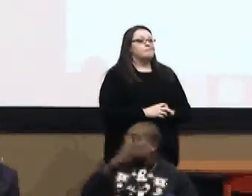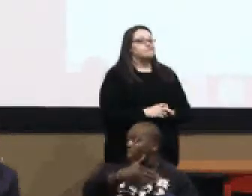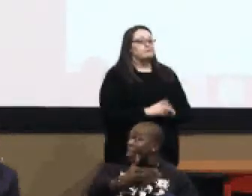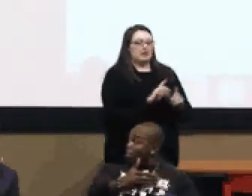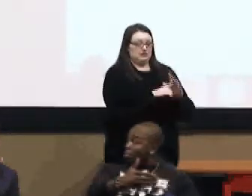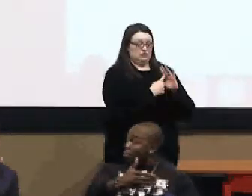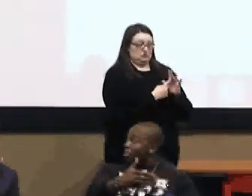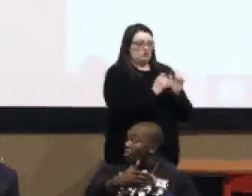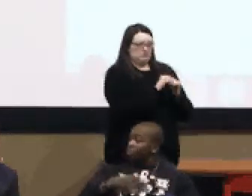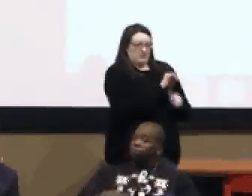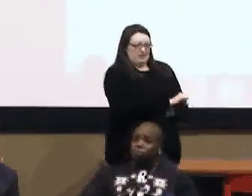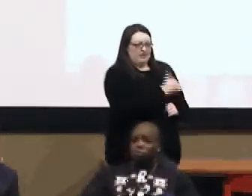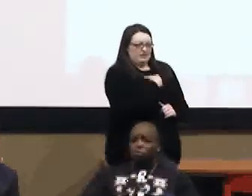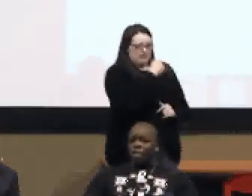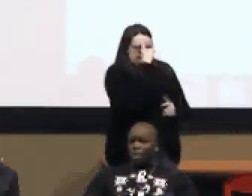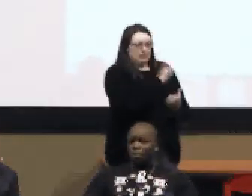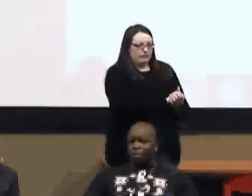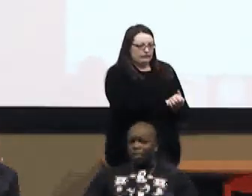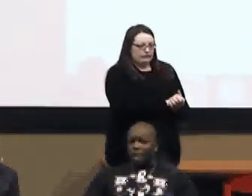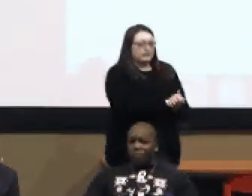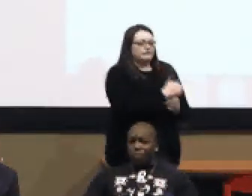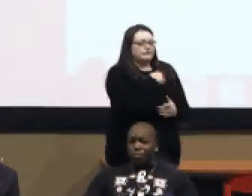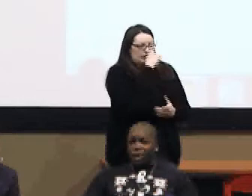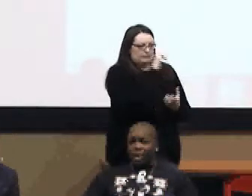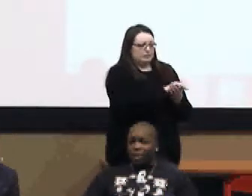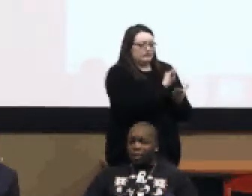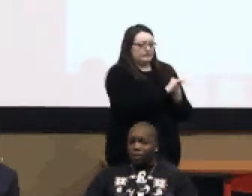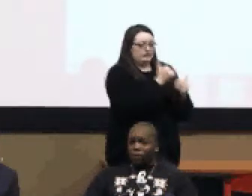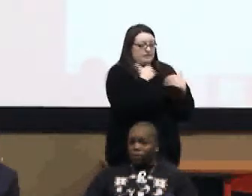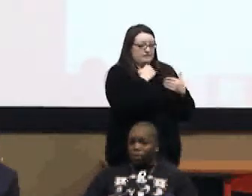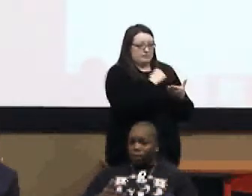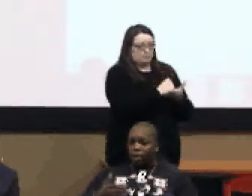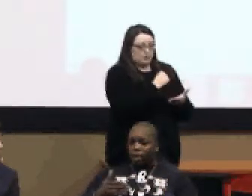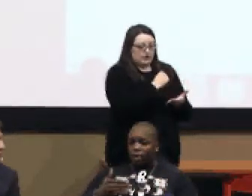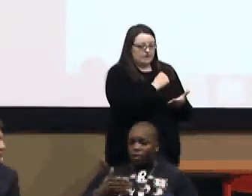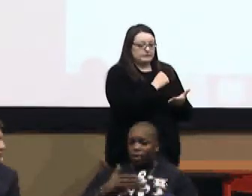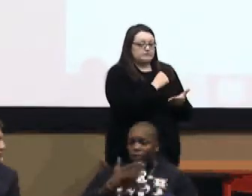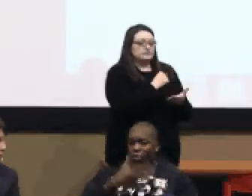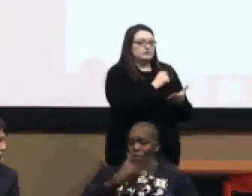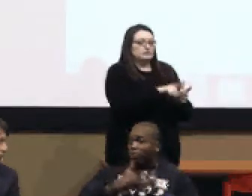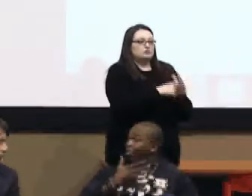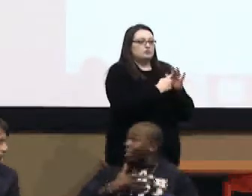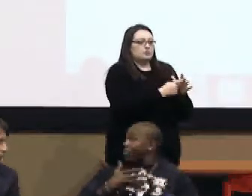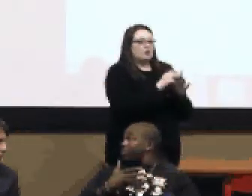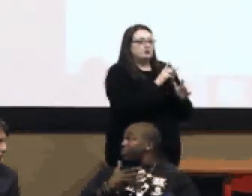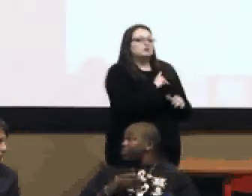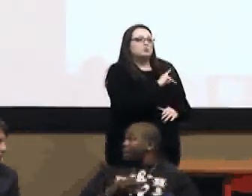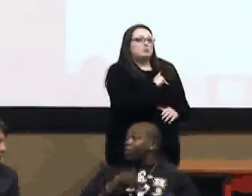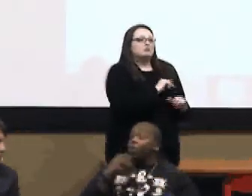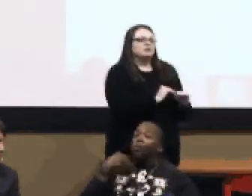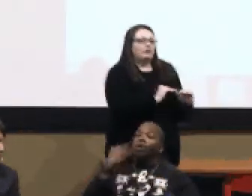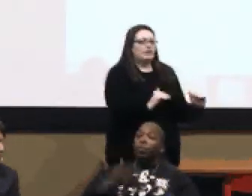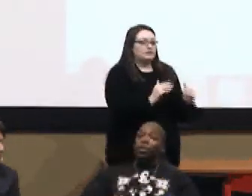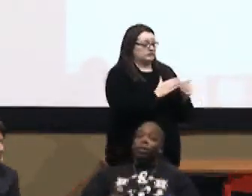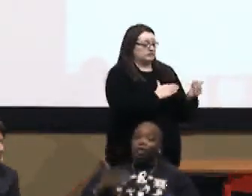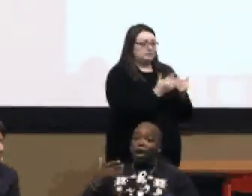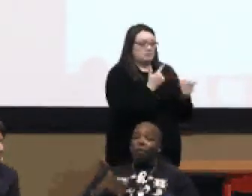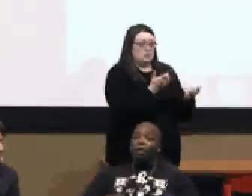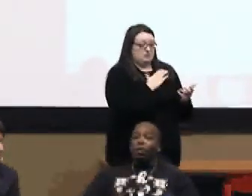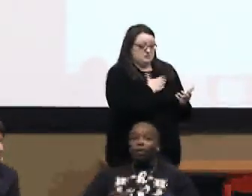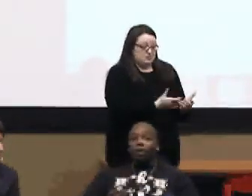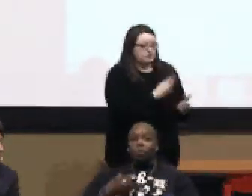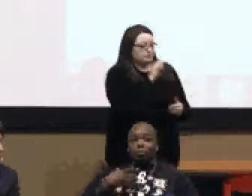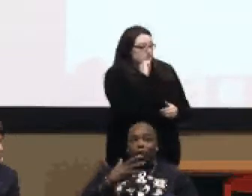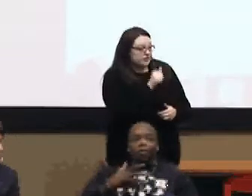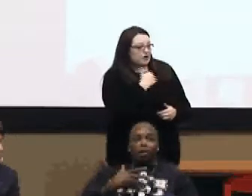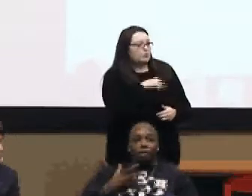It starts there, I believe. I believe that having a brand starts on a personal level. Whether we want to admit it or not,